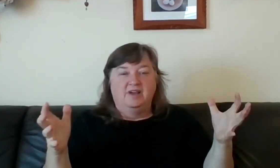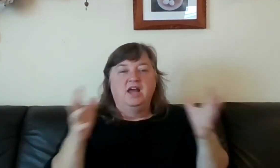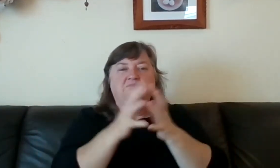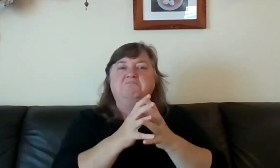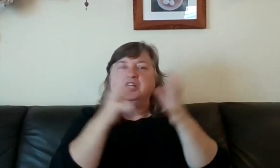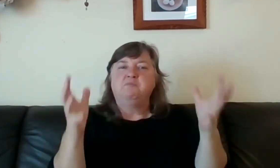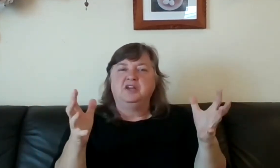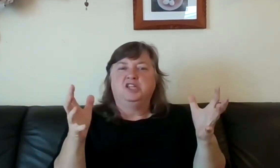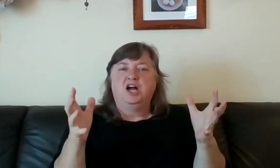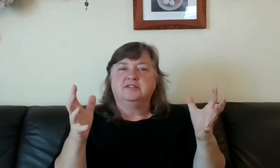And it could be a lot.